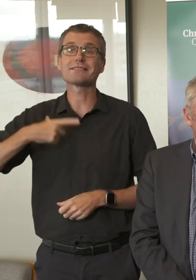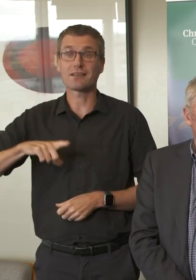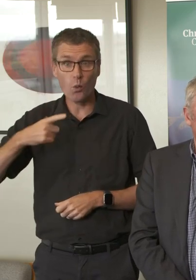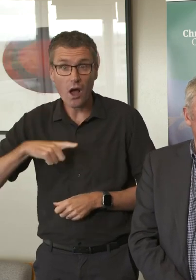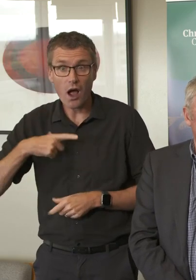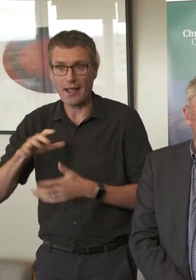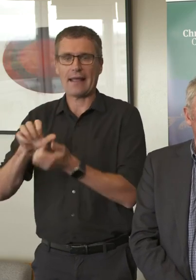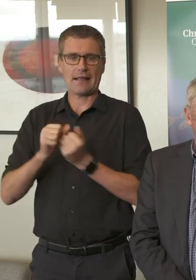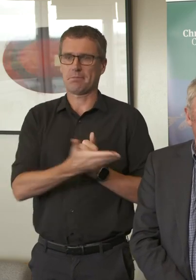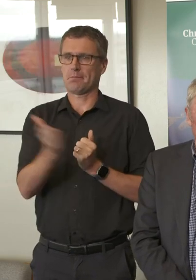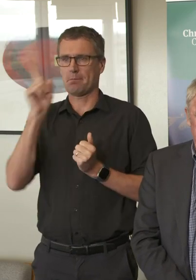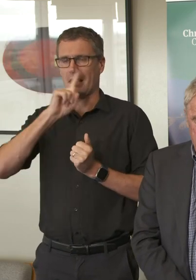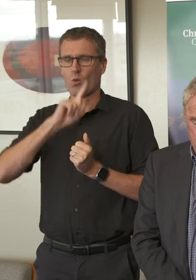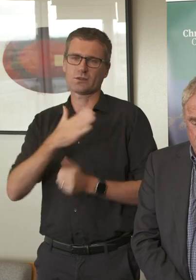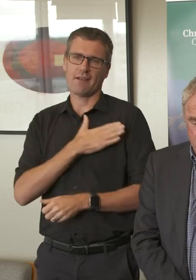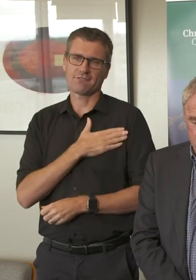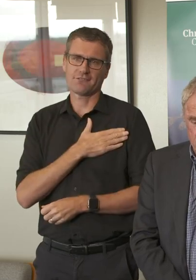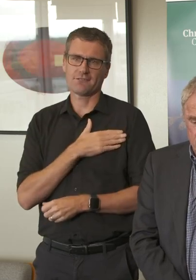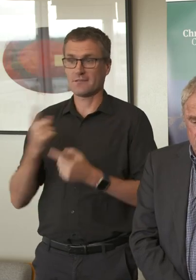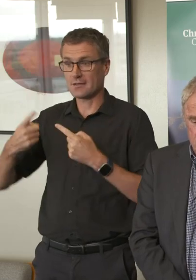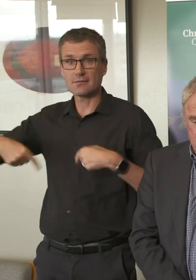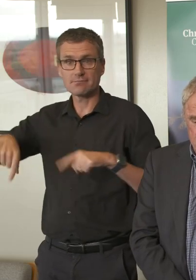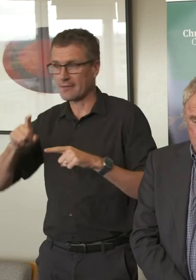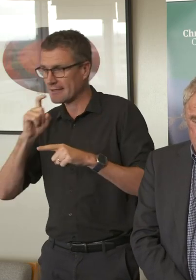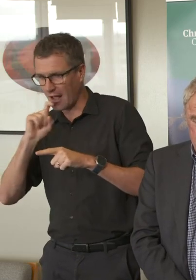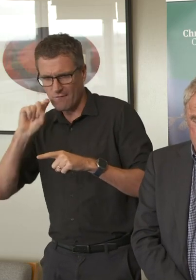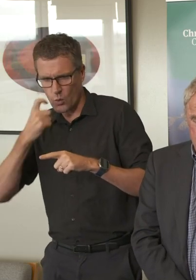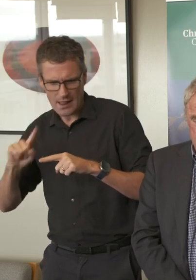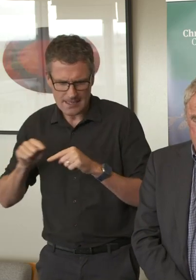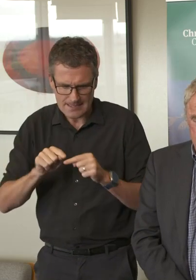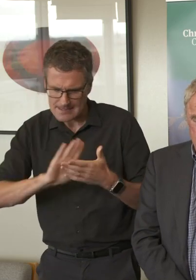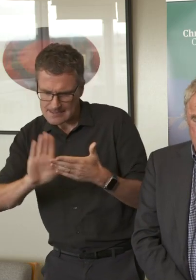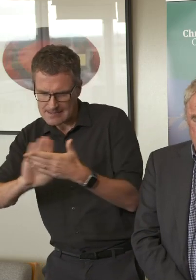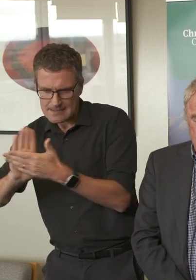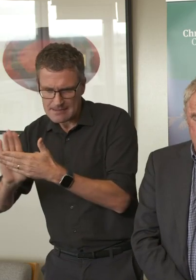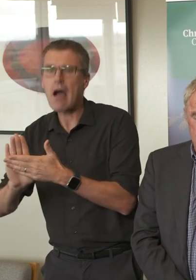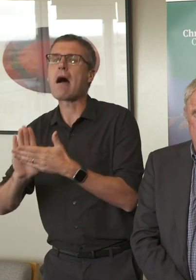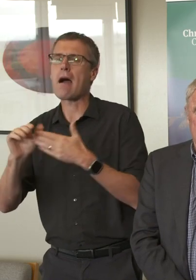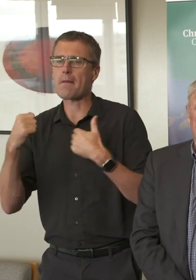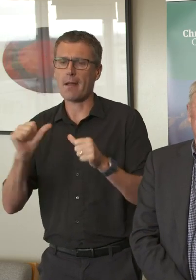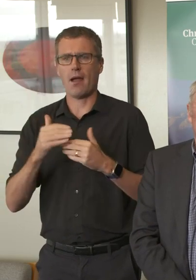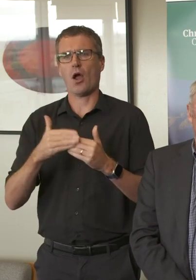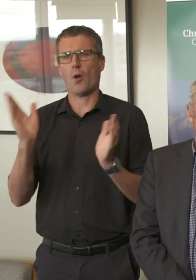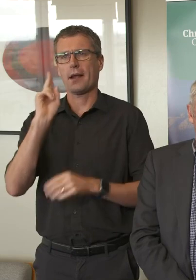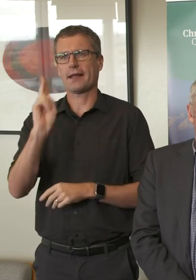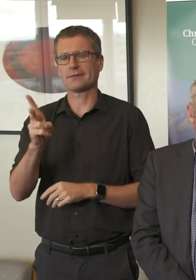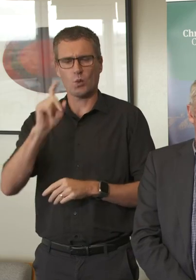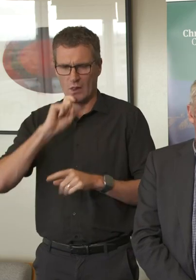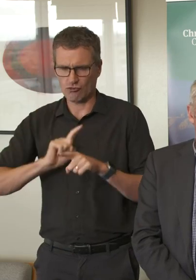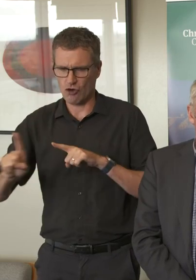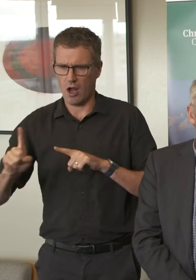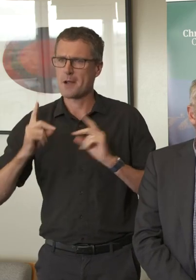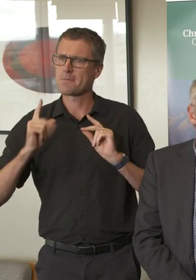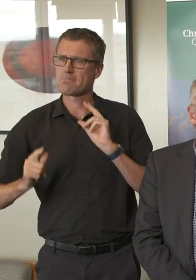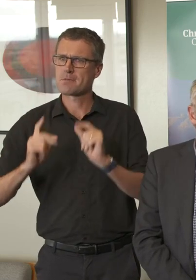public safety. The teams will work as quickly as they can to reinstate and get them back to a state where they are open. Like I said, they'll do that as quickly as they